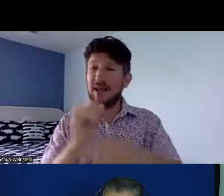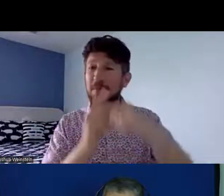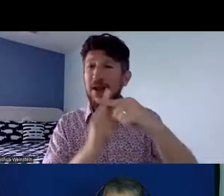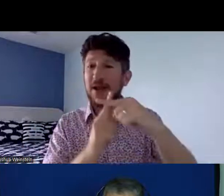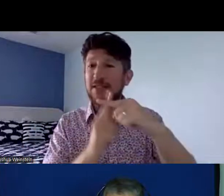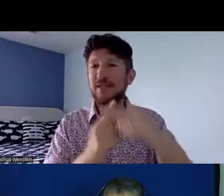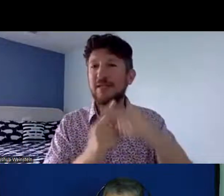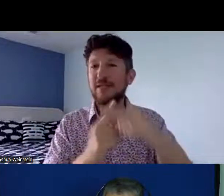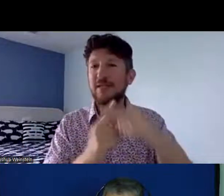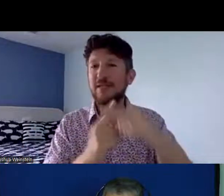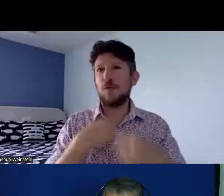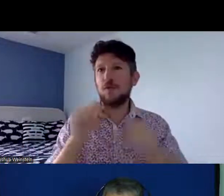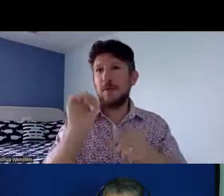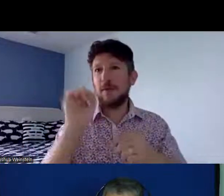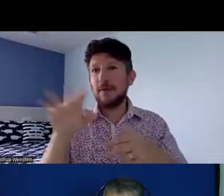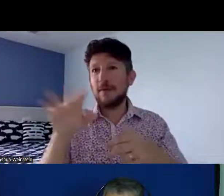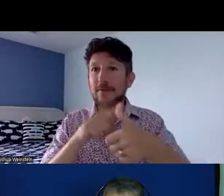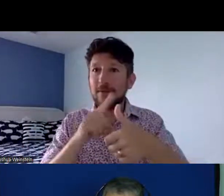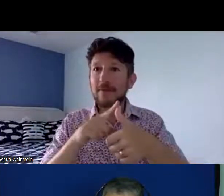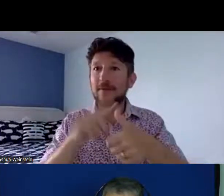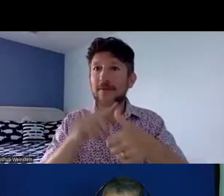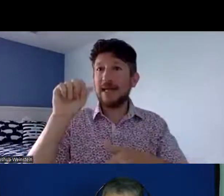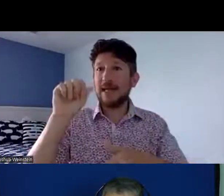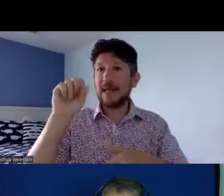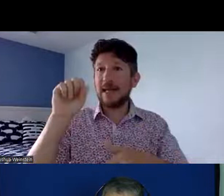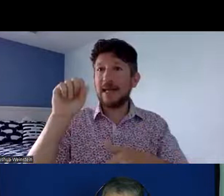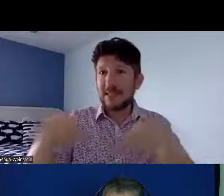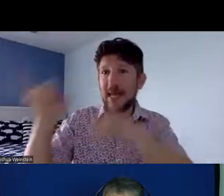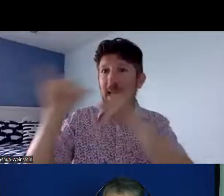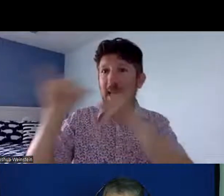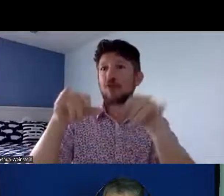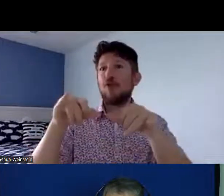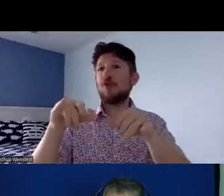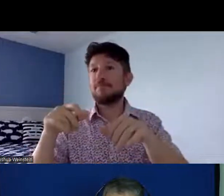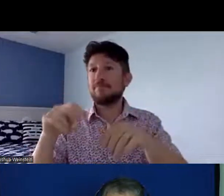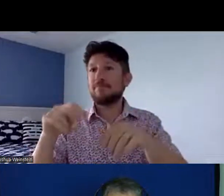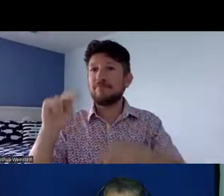is different than a growth mindset. They both have positives and negatives.